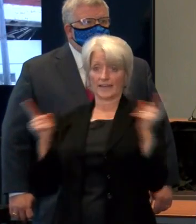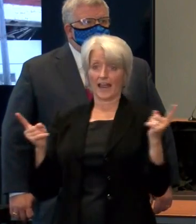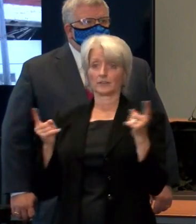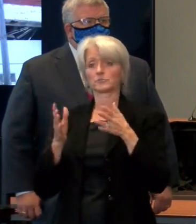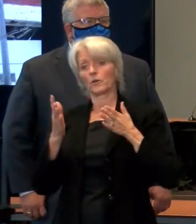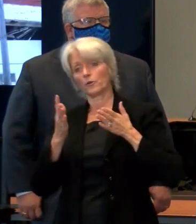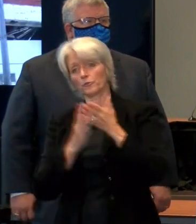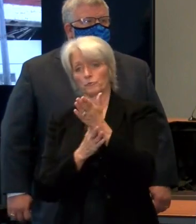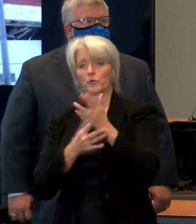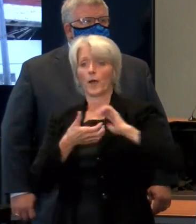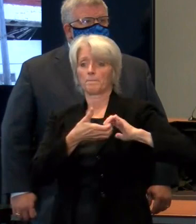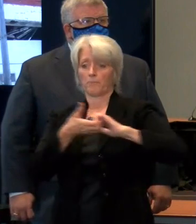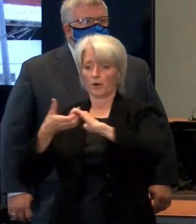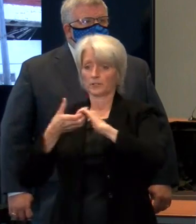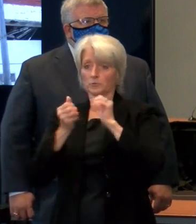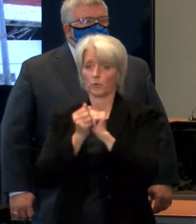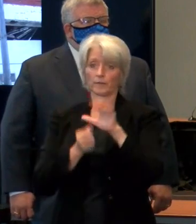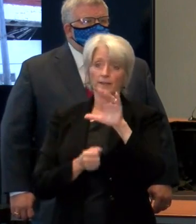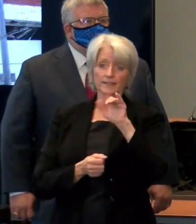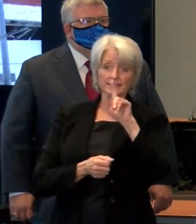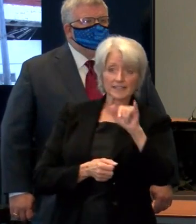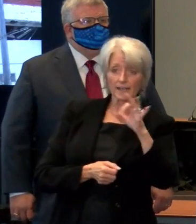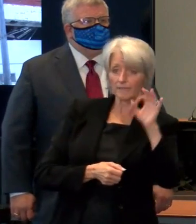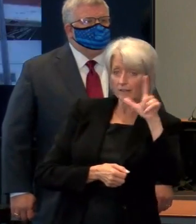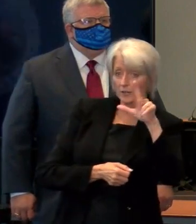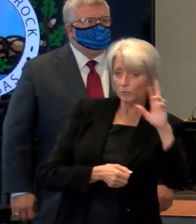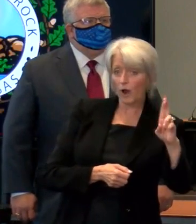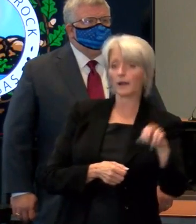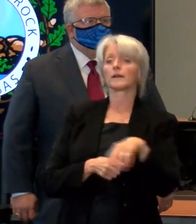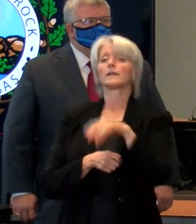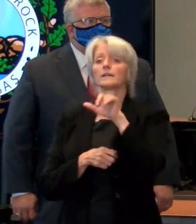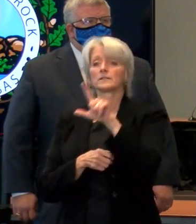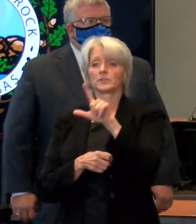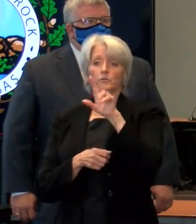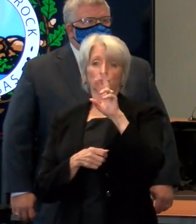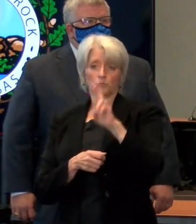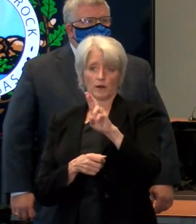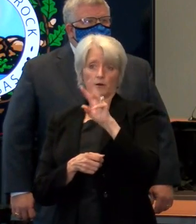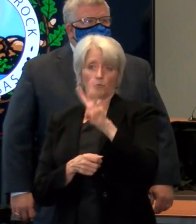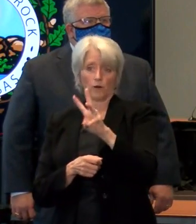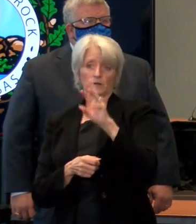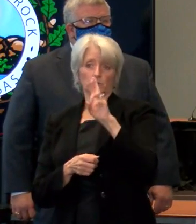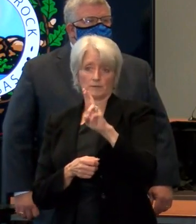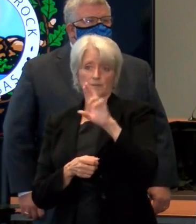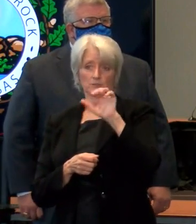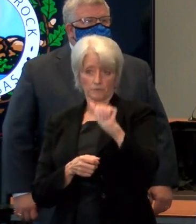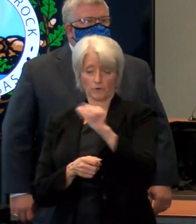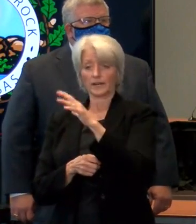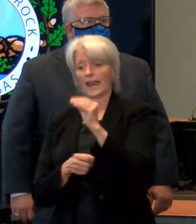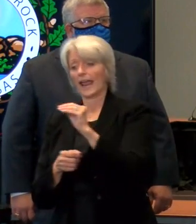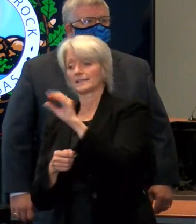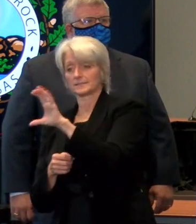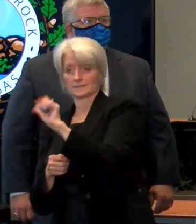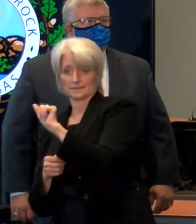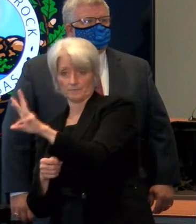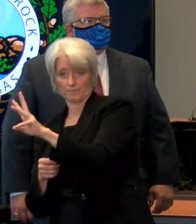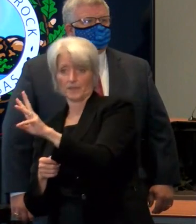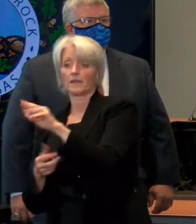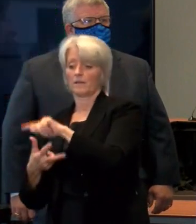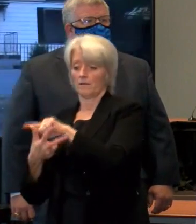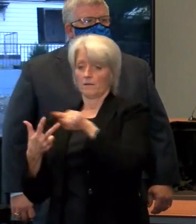strategic partnership with the City of Little Rock Water Reclamation Authority, and Central Arkansas Water, is Little Rock's first